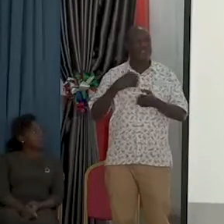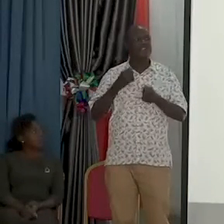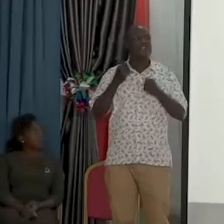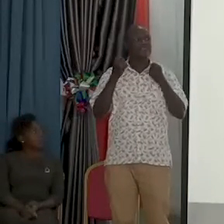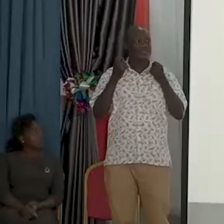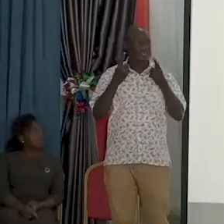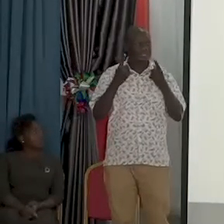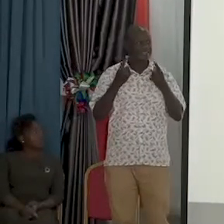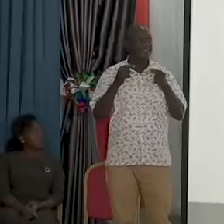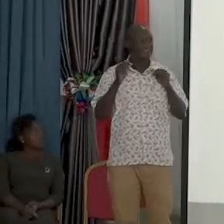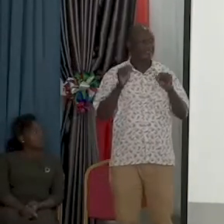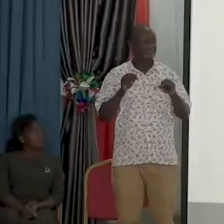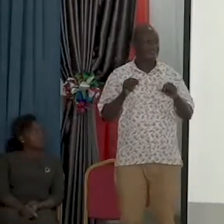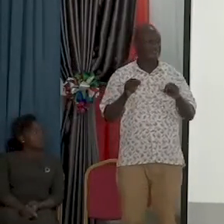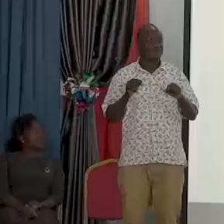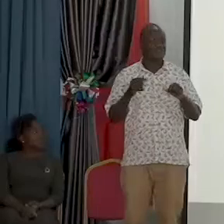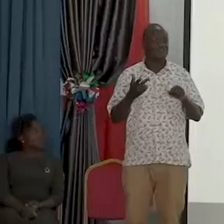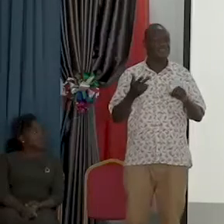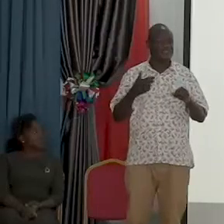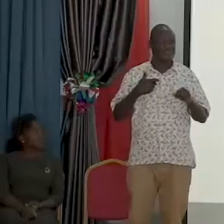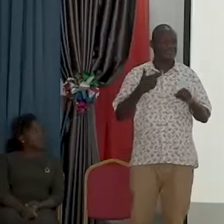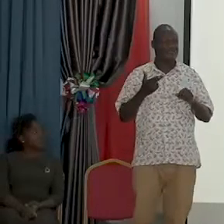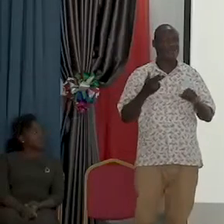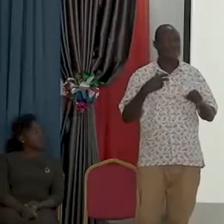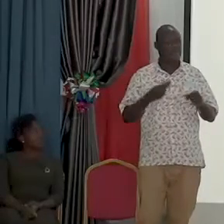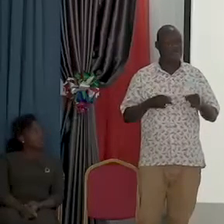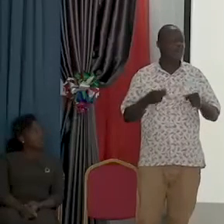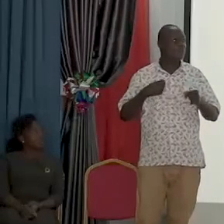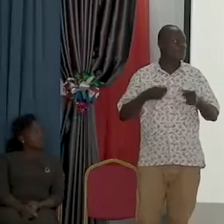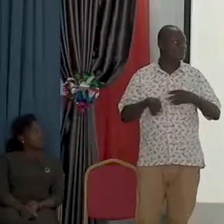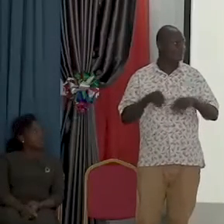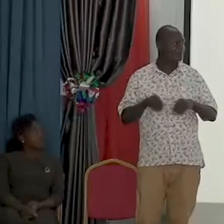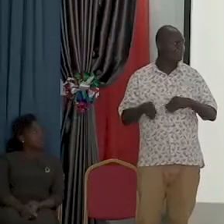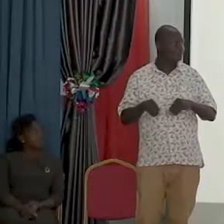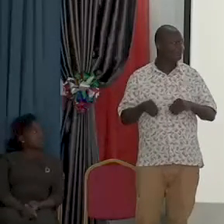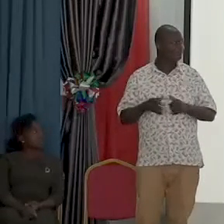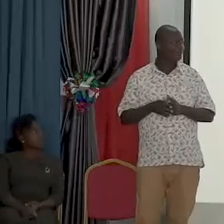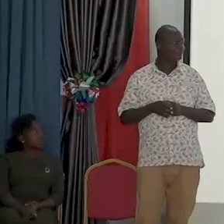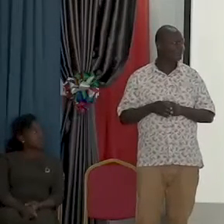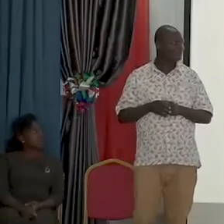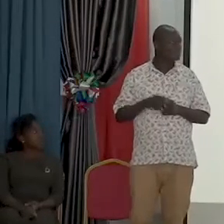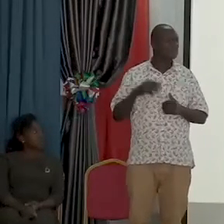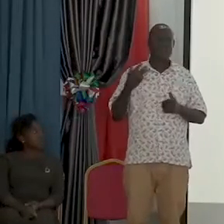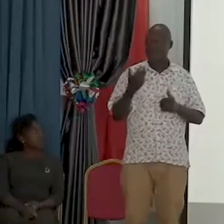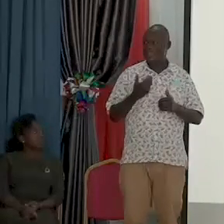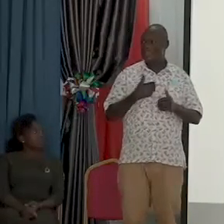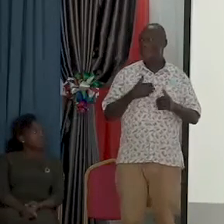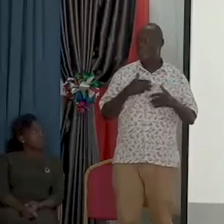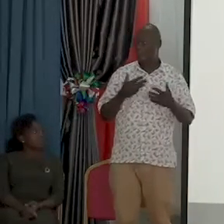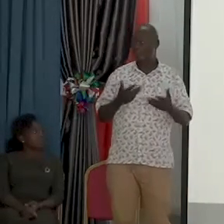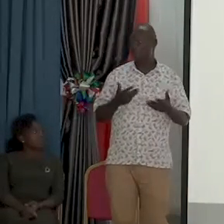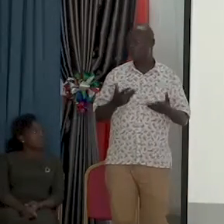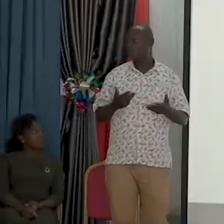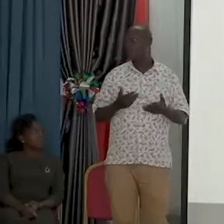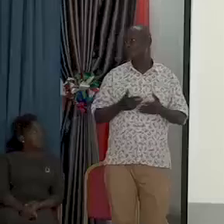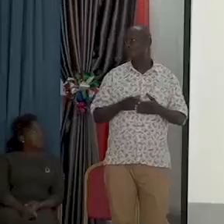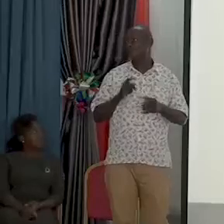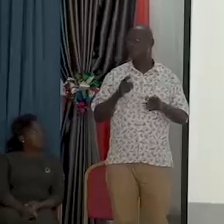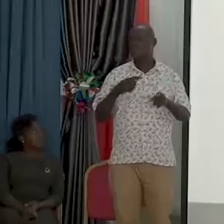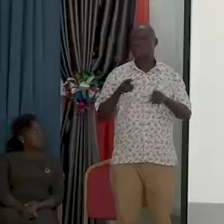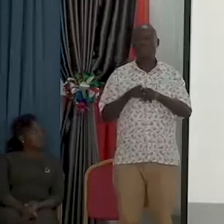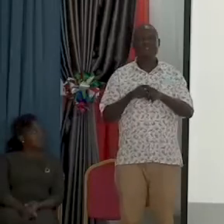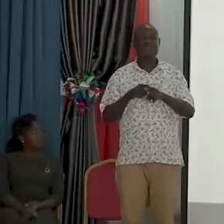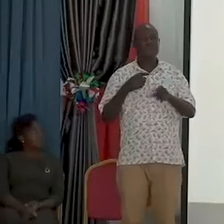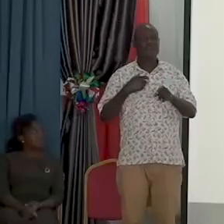that for so long we've understood that people with disabilities, we haven't had that understanding about them, right? So